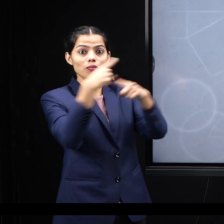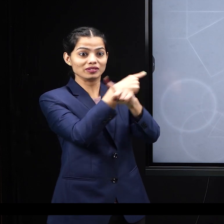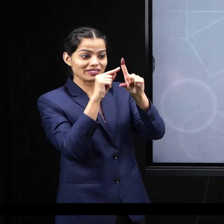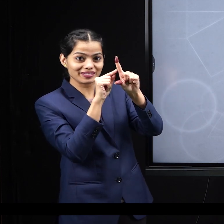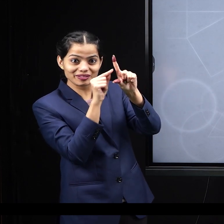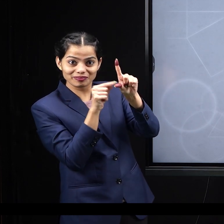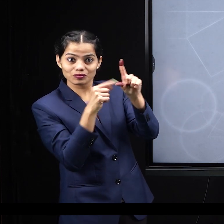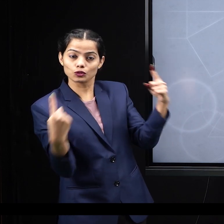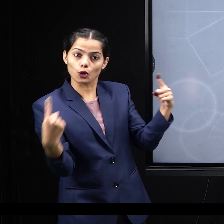opposite angles,